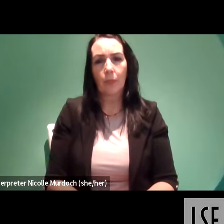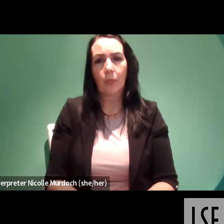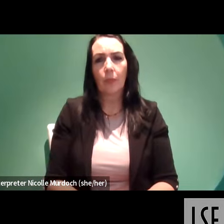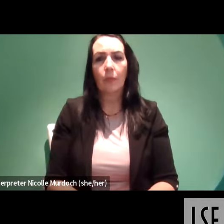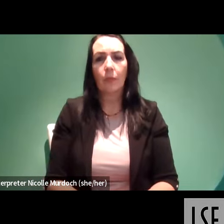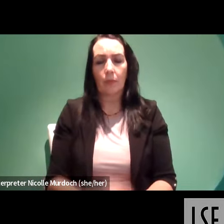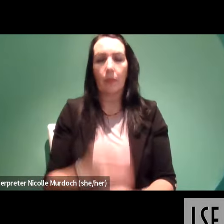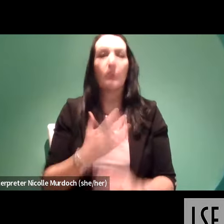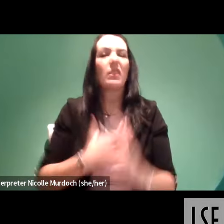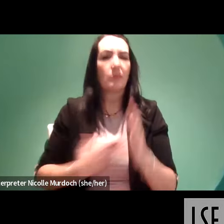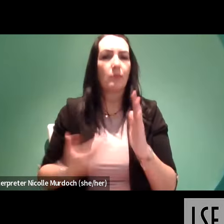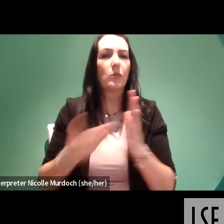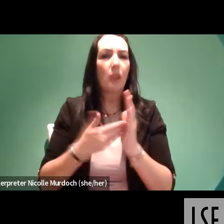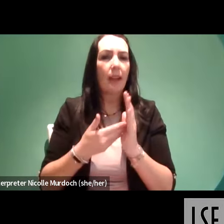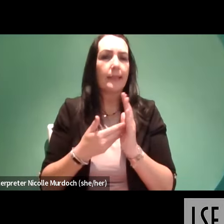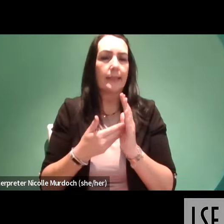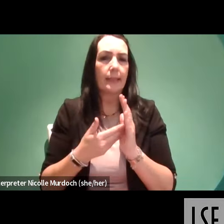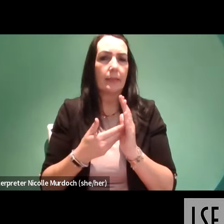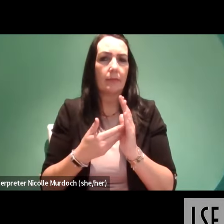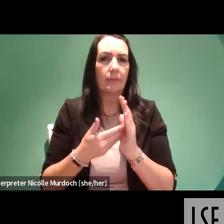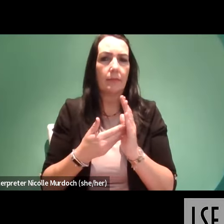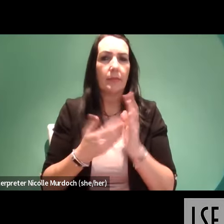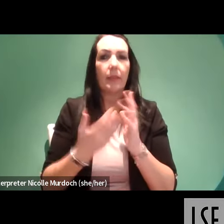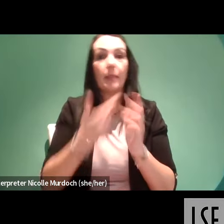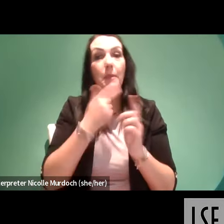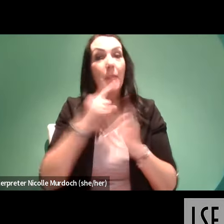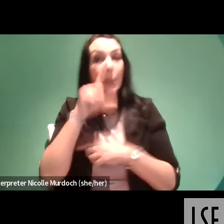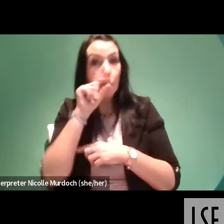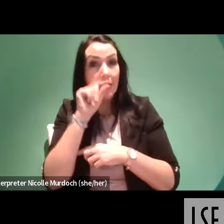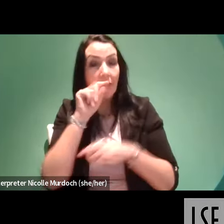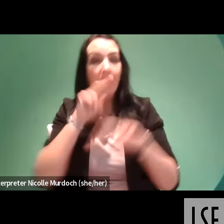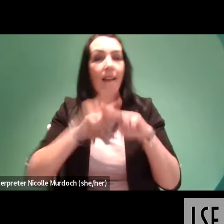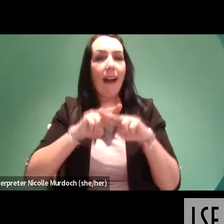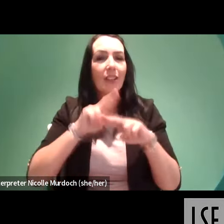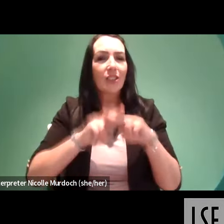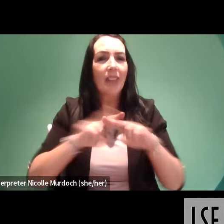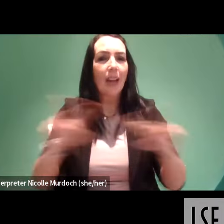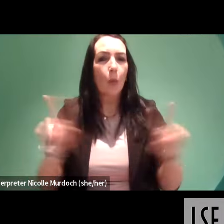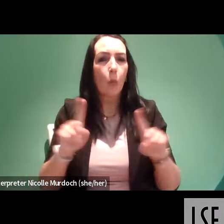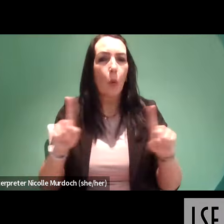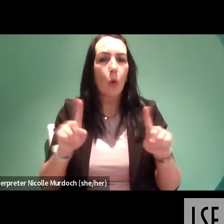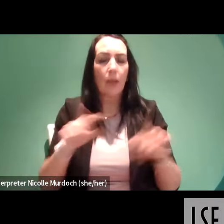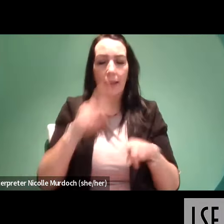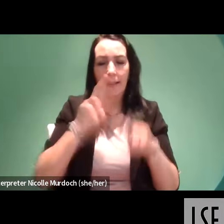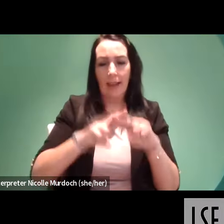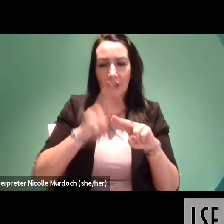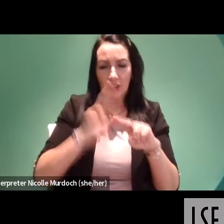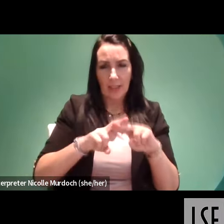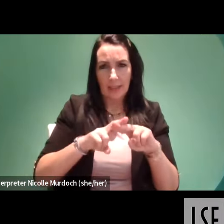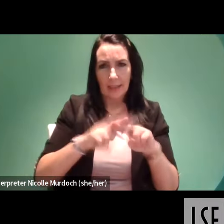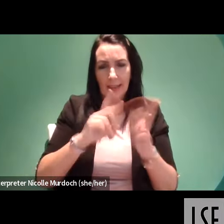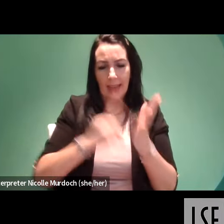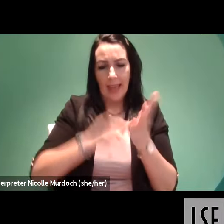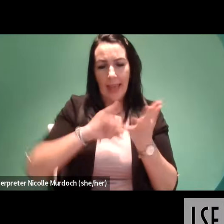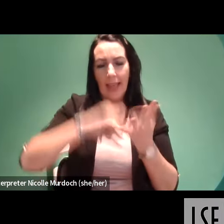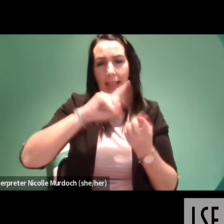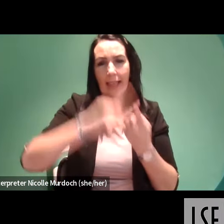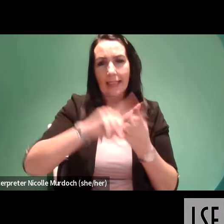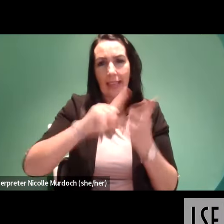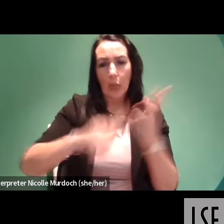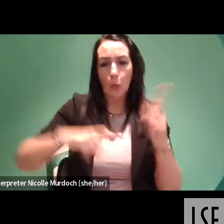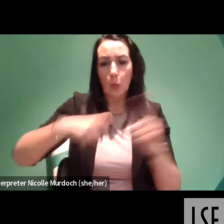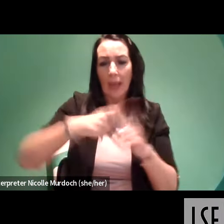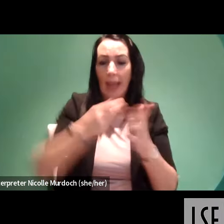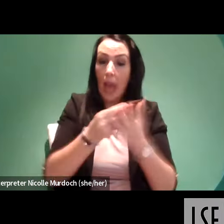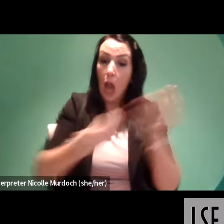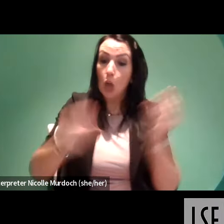the, I should say also, for Twitter users, the hashtag today is hashtag LSE UK economy.